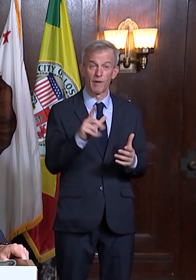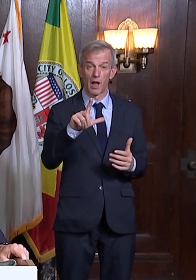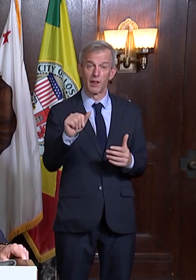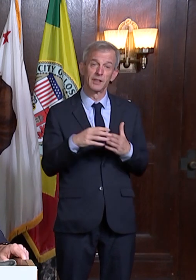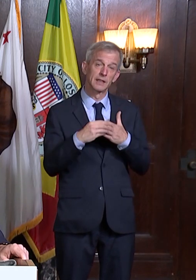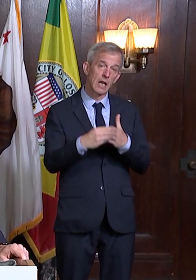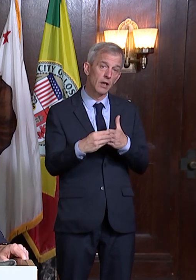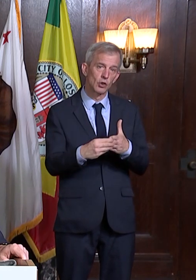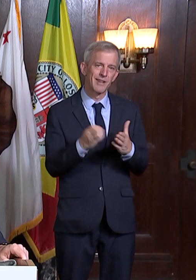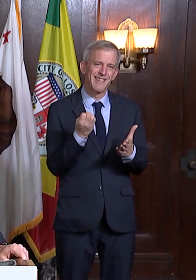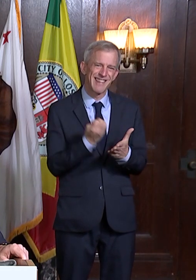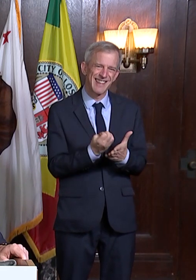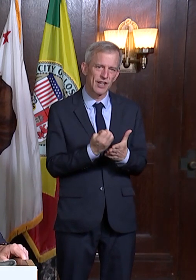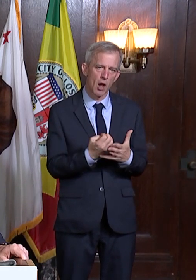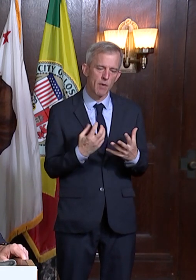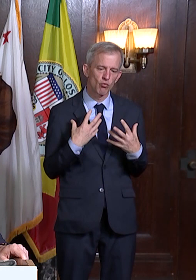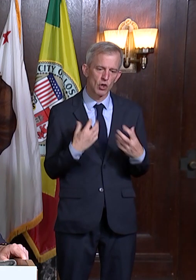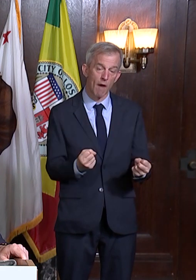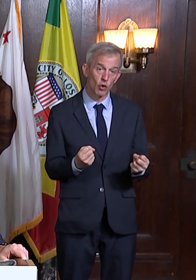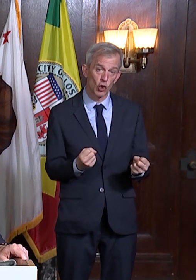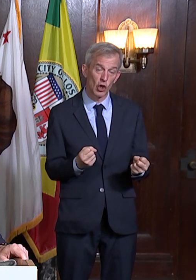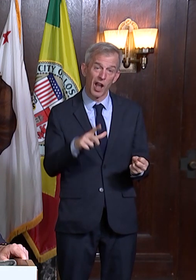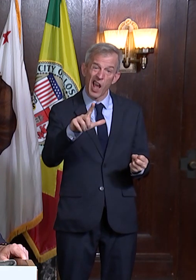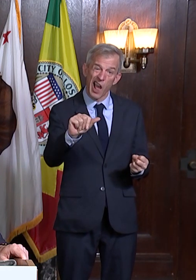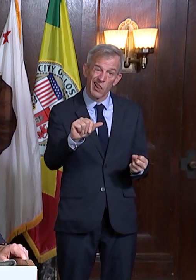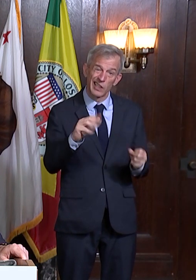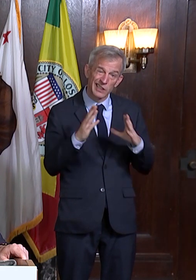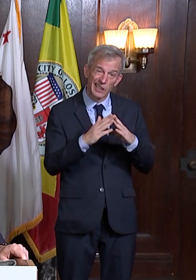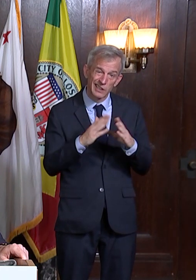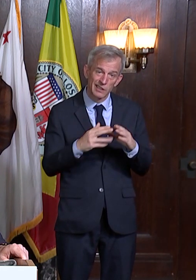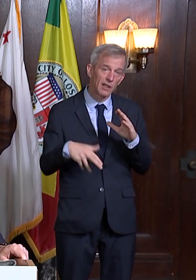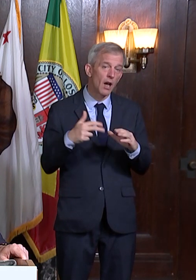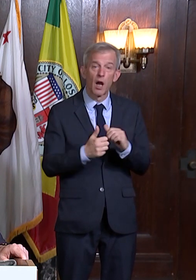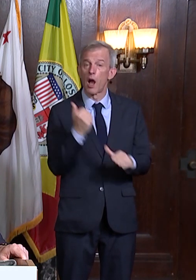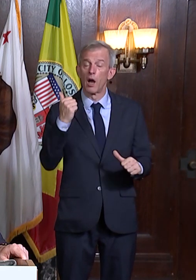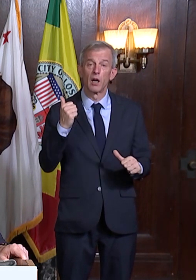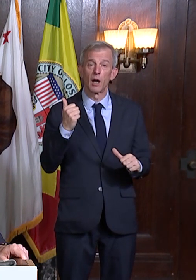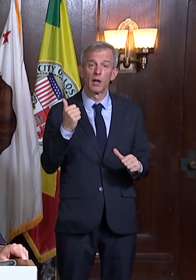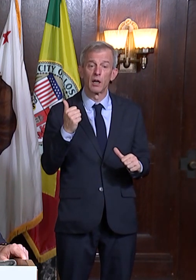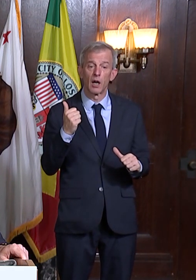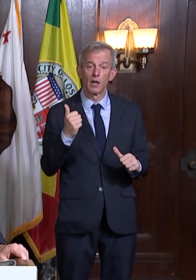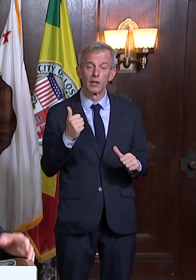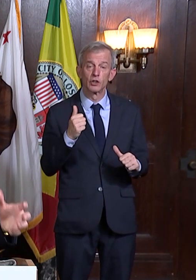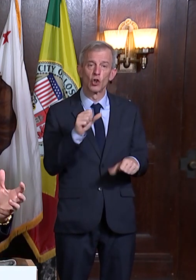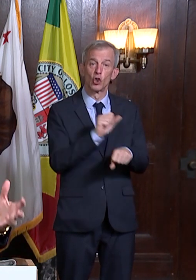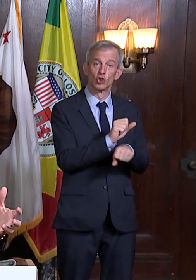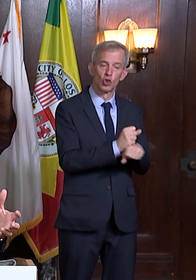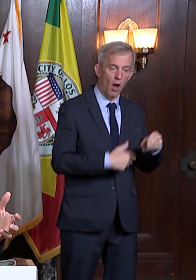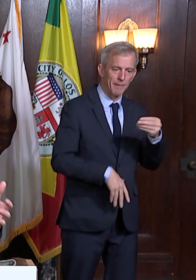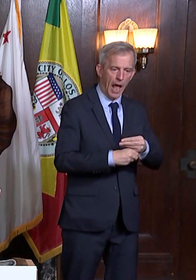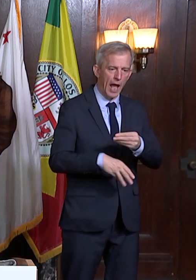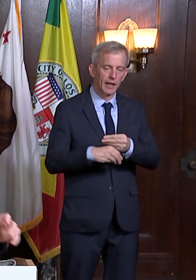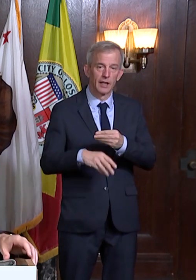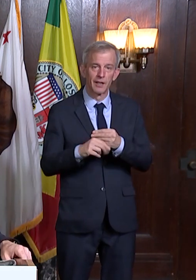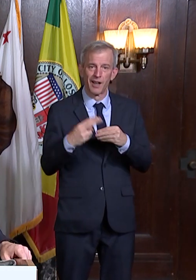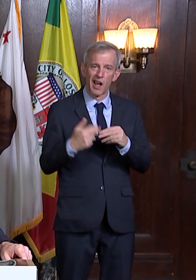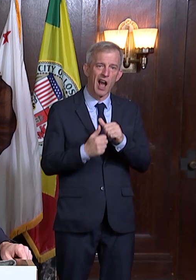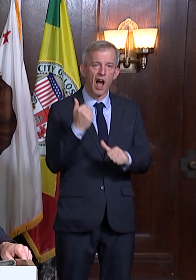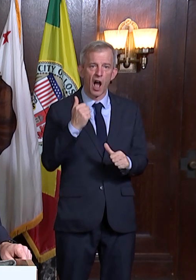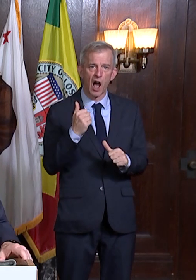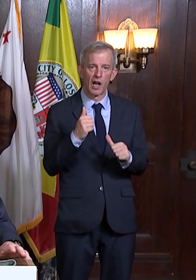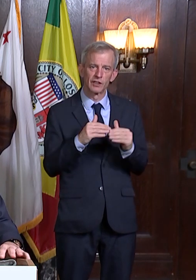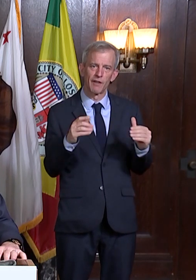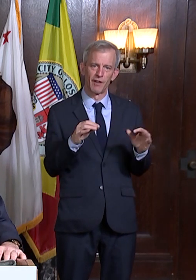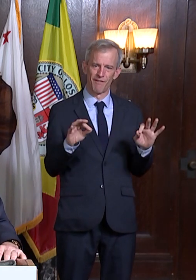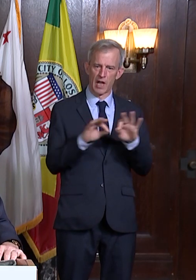leading the economic recovery. In fact, Los Angeles is the city with the highest additions of employment, the highest public valuations of our